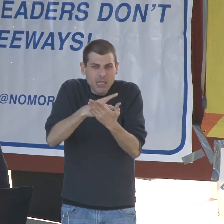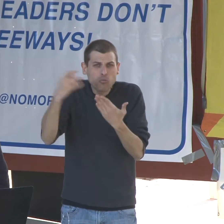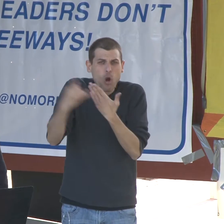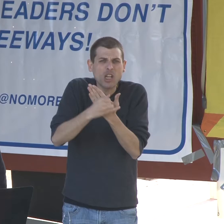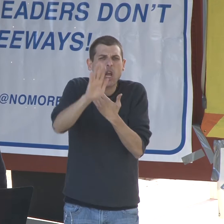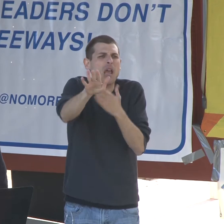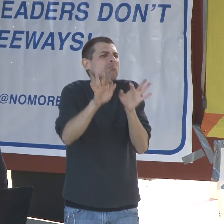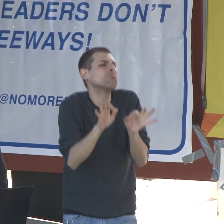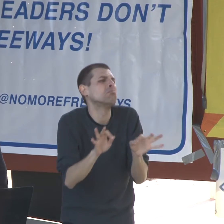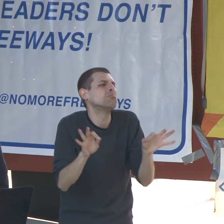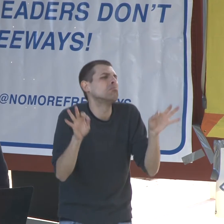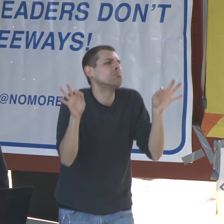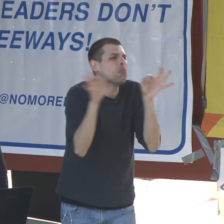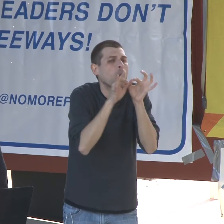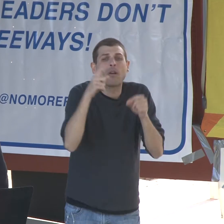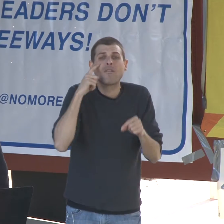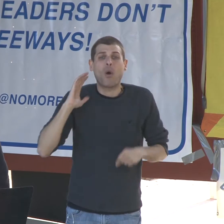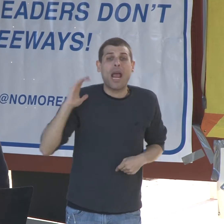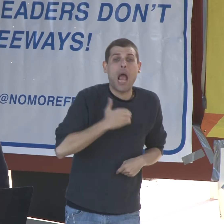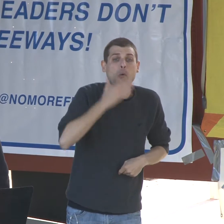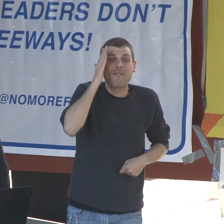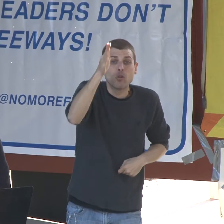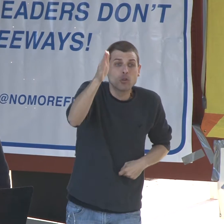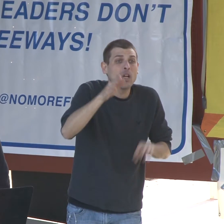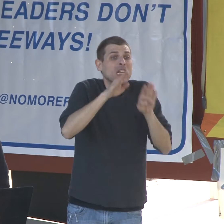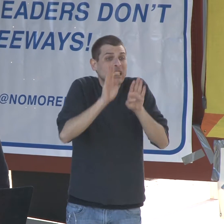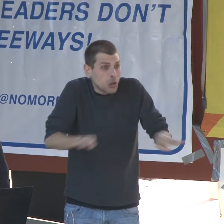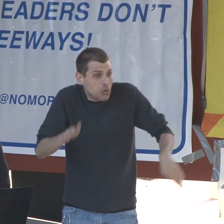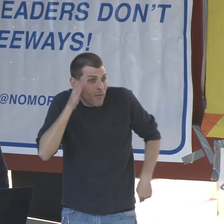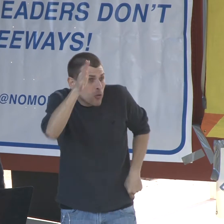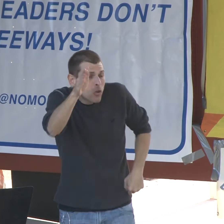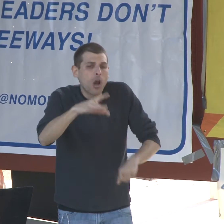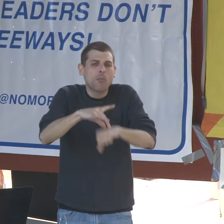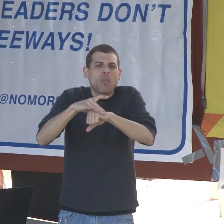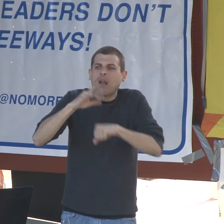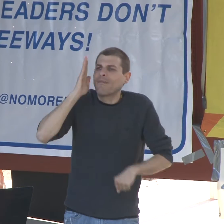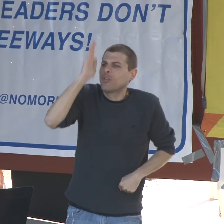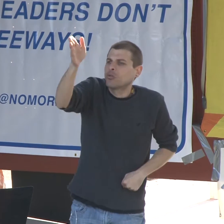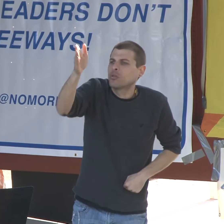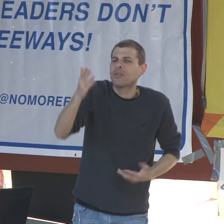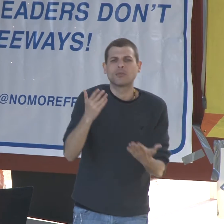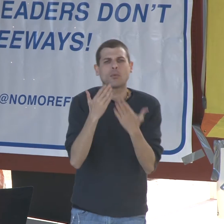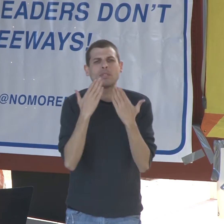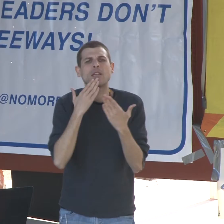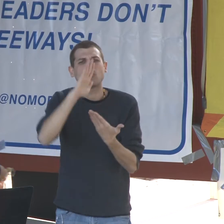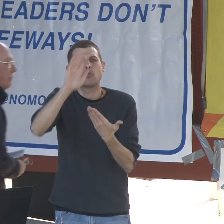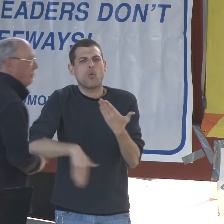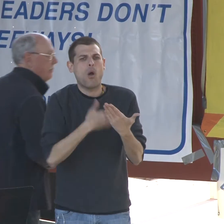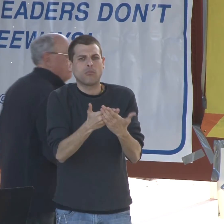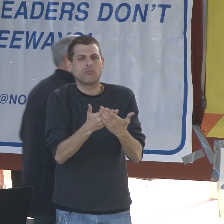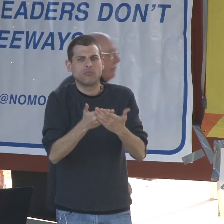our future, to our kids' future, and to our planet's future. So thank you all.